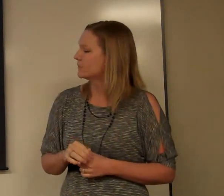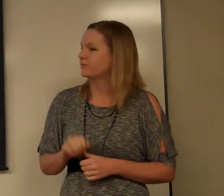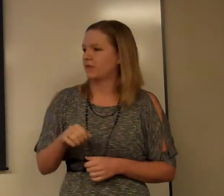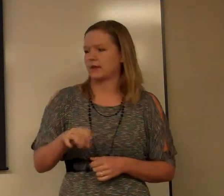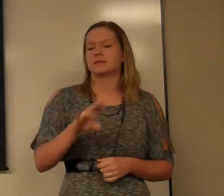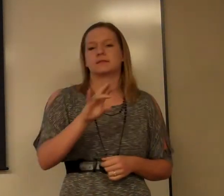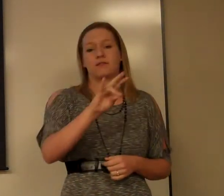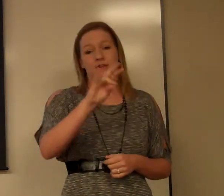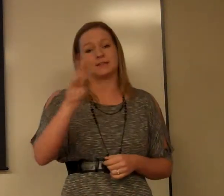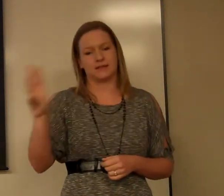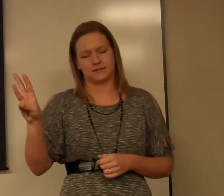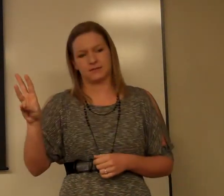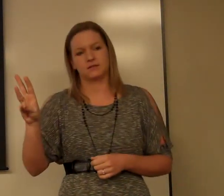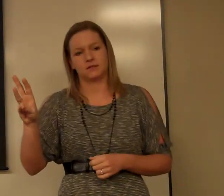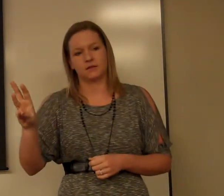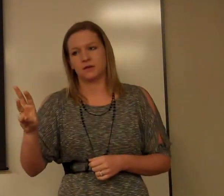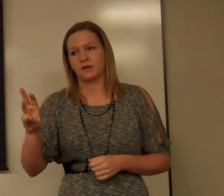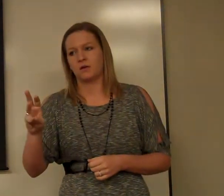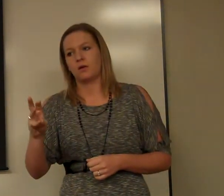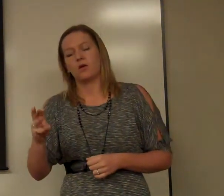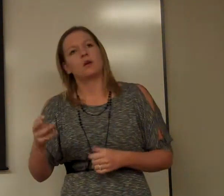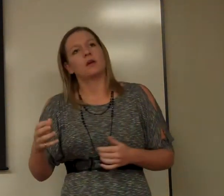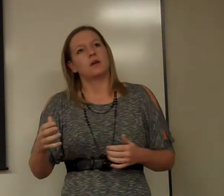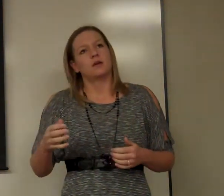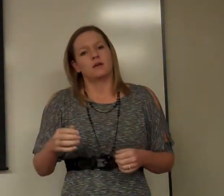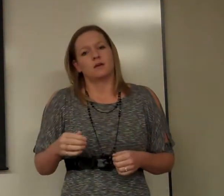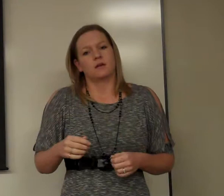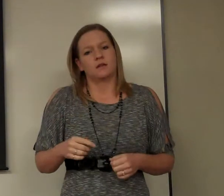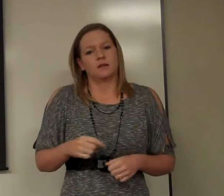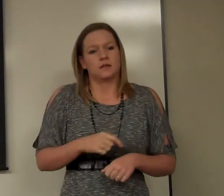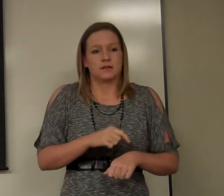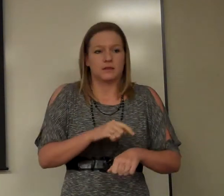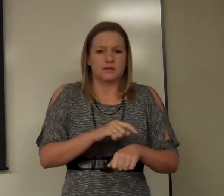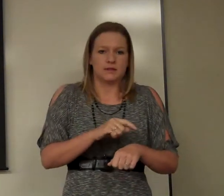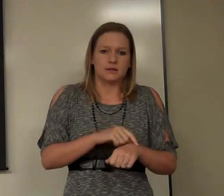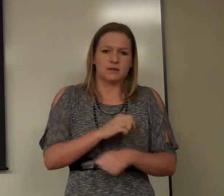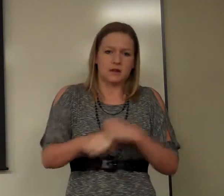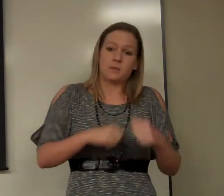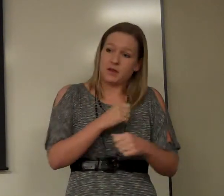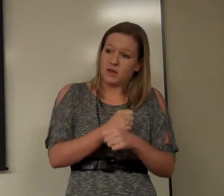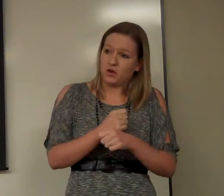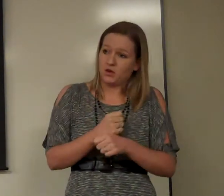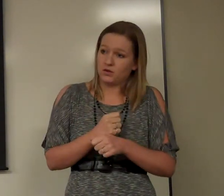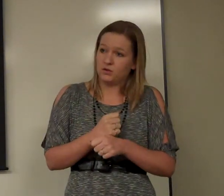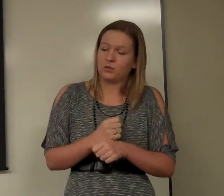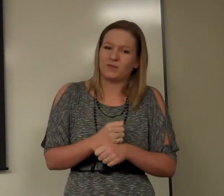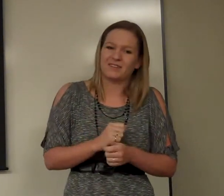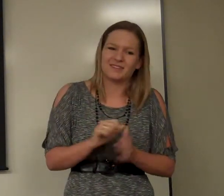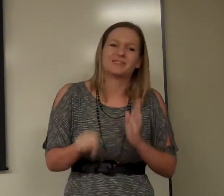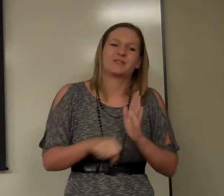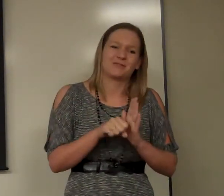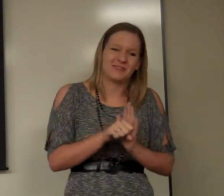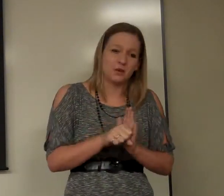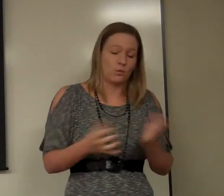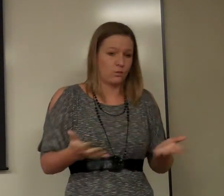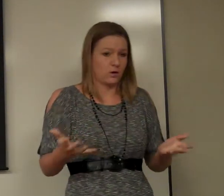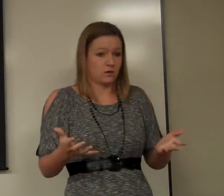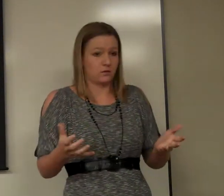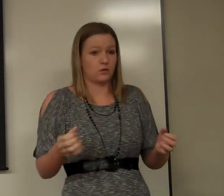So what time of year is it in New England? What season? Kevin? Winter. Okay, so they had not